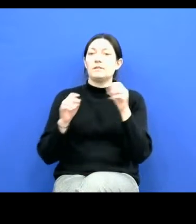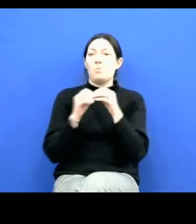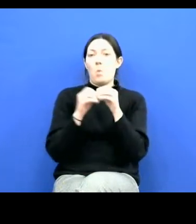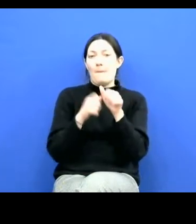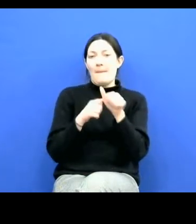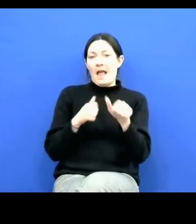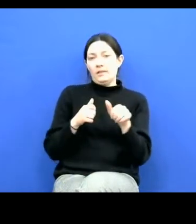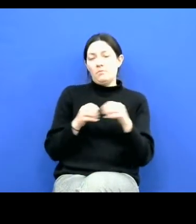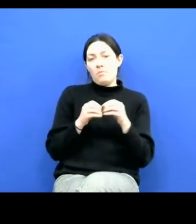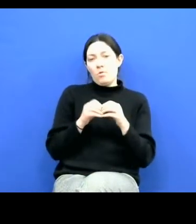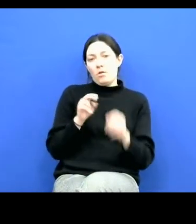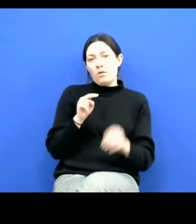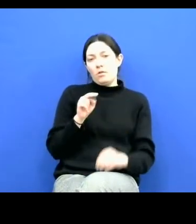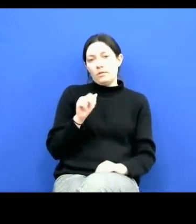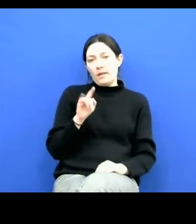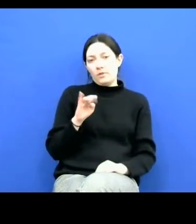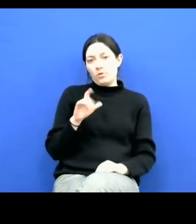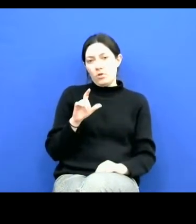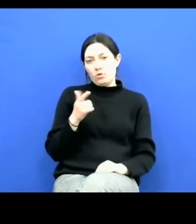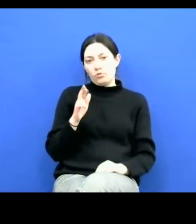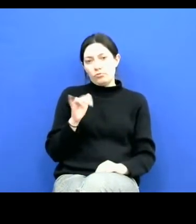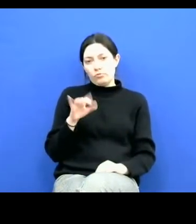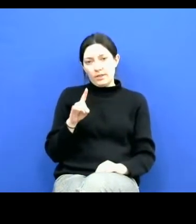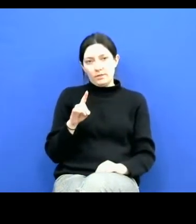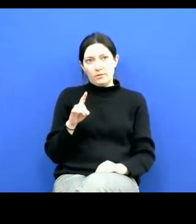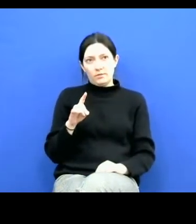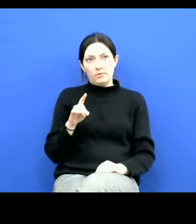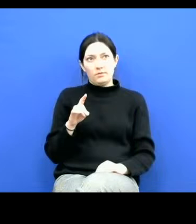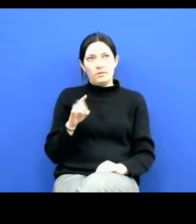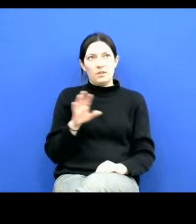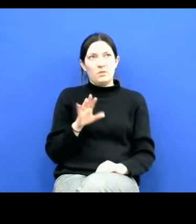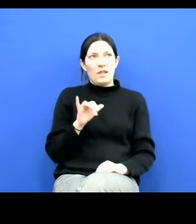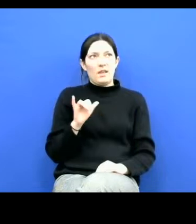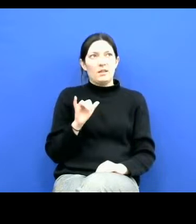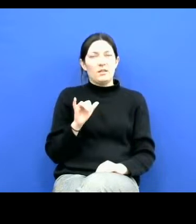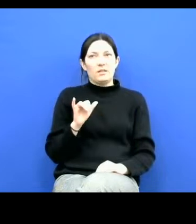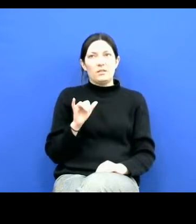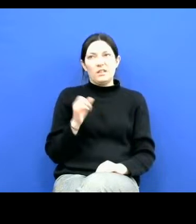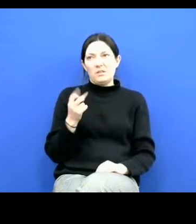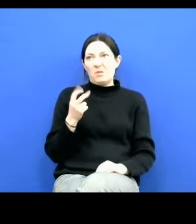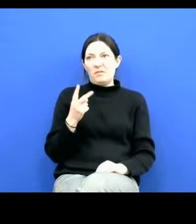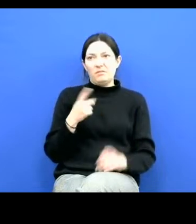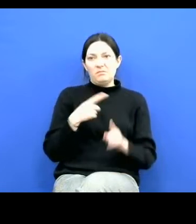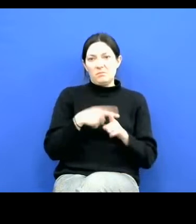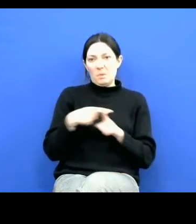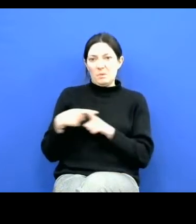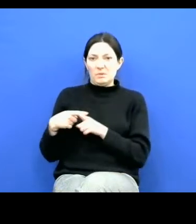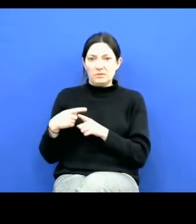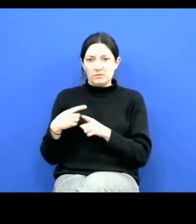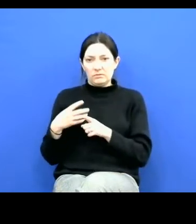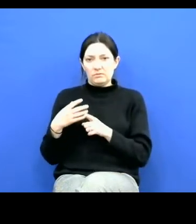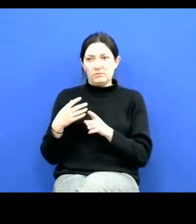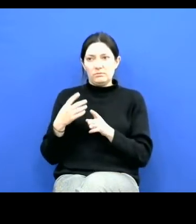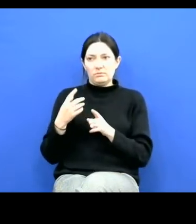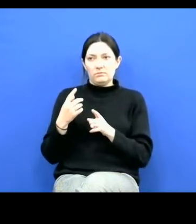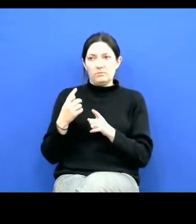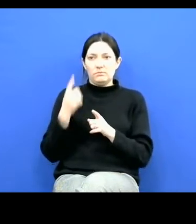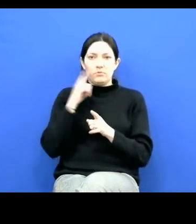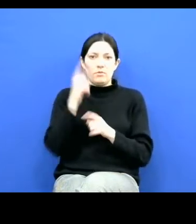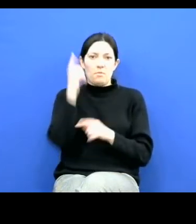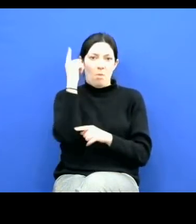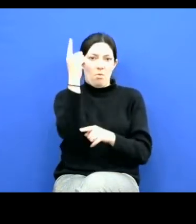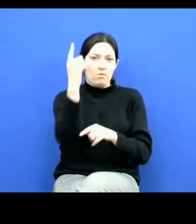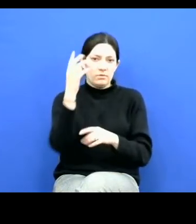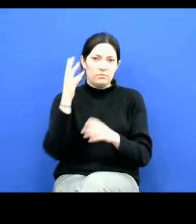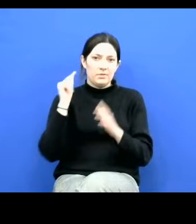Now it's only a dozen poles maybe, so it's not a big deal, but like I said, that'll just be part of